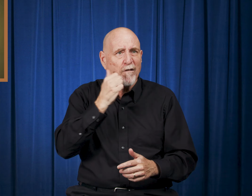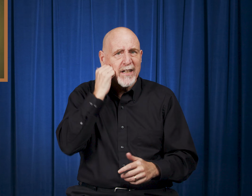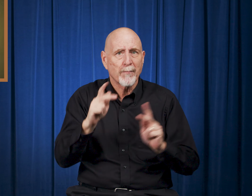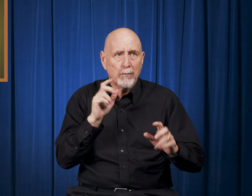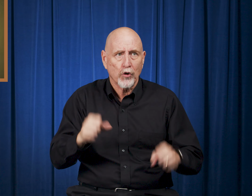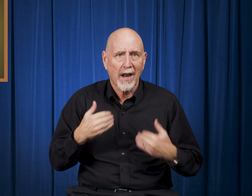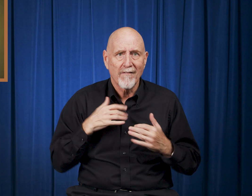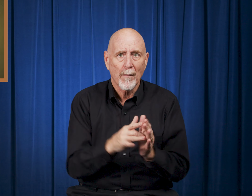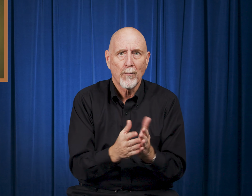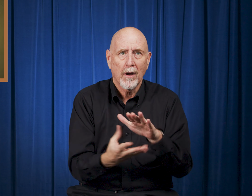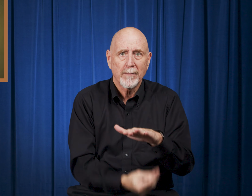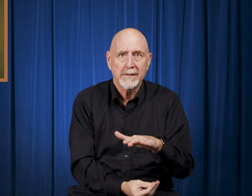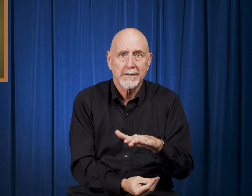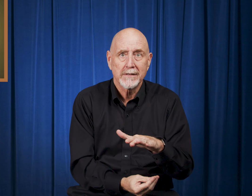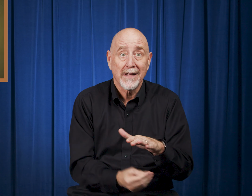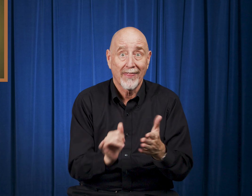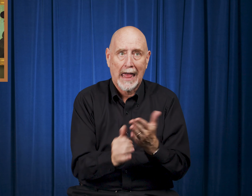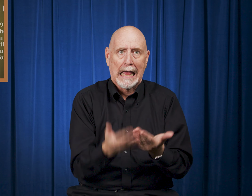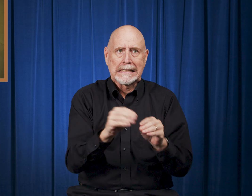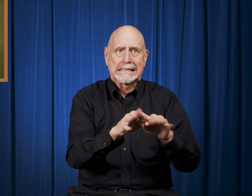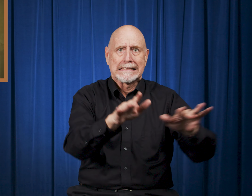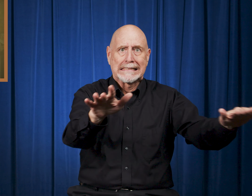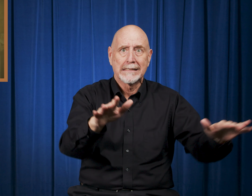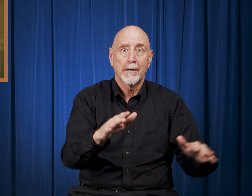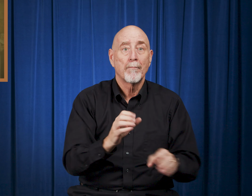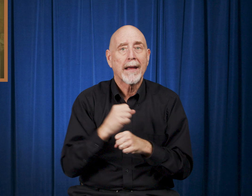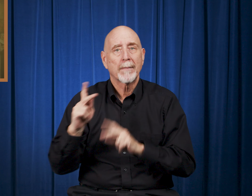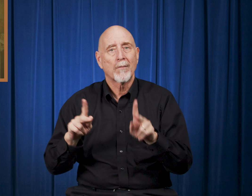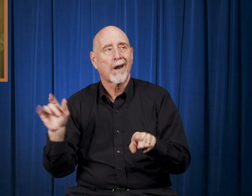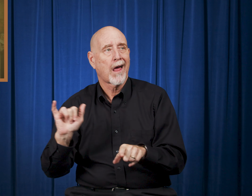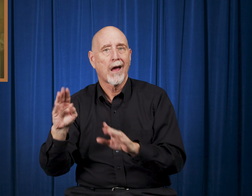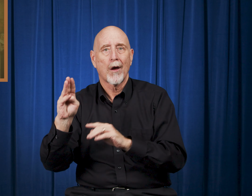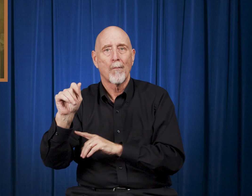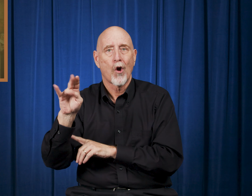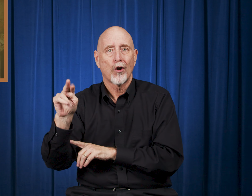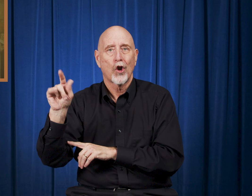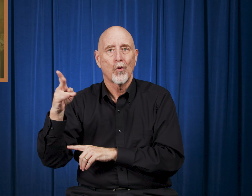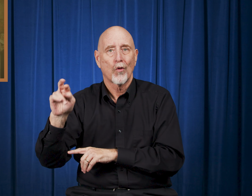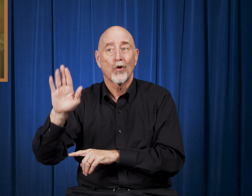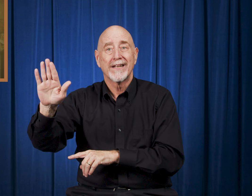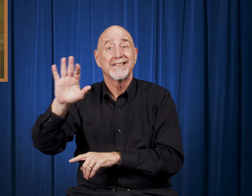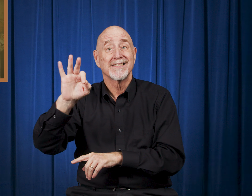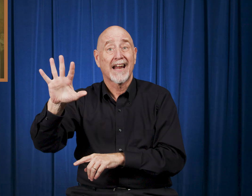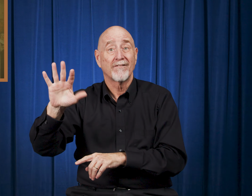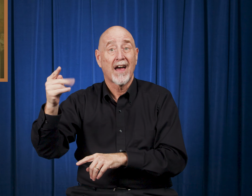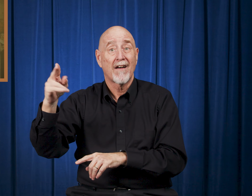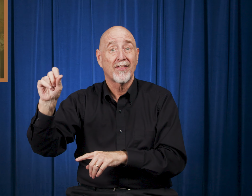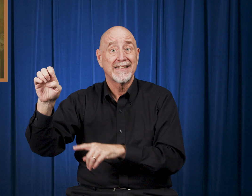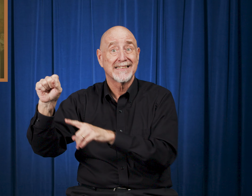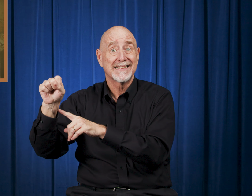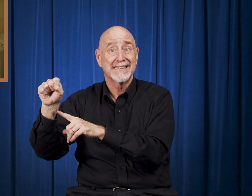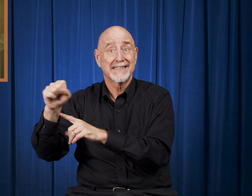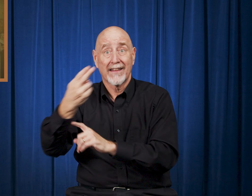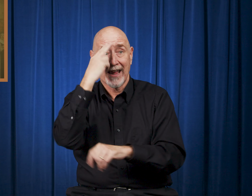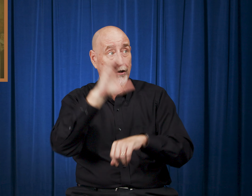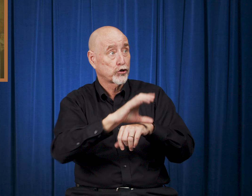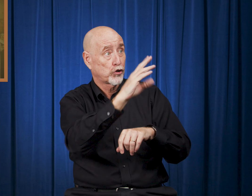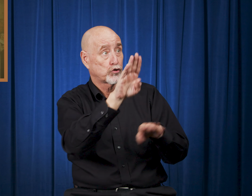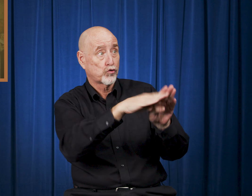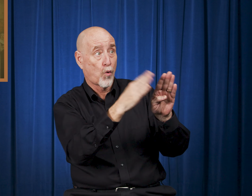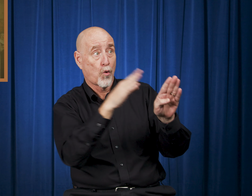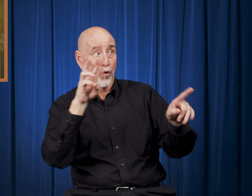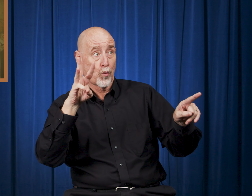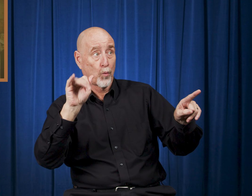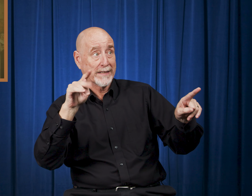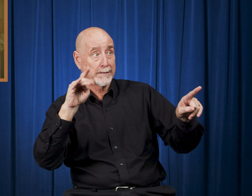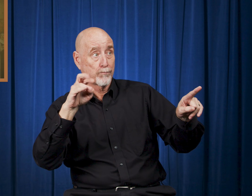such accessibility later prompted people like Martin Luther to nail his 95 Theses to the door of the Catholic Church in Wittenberg